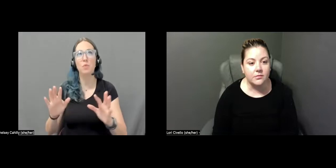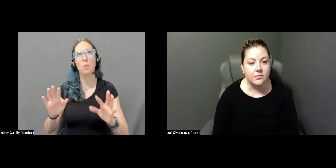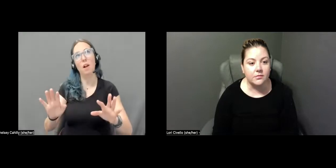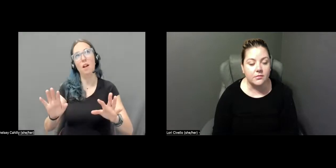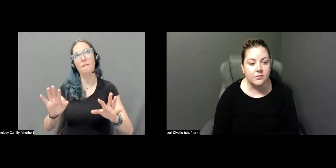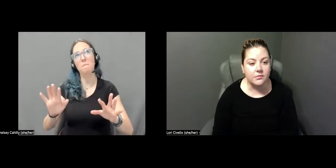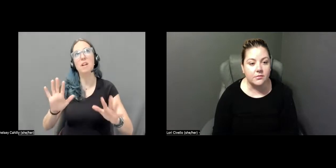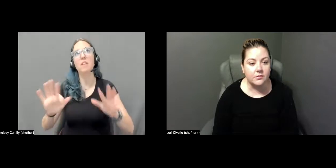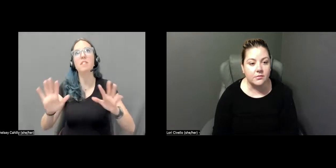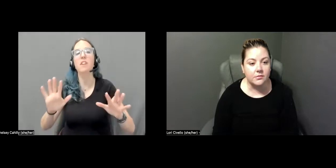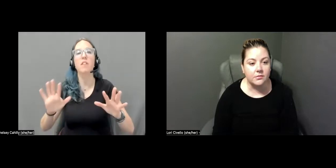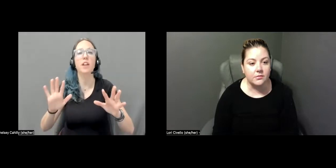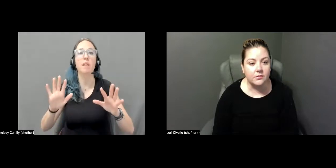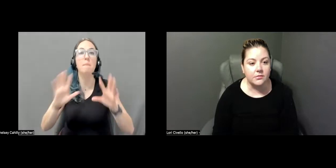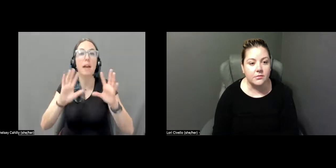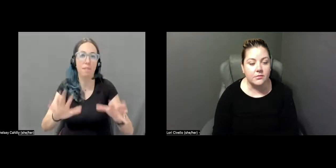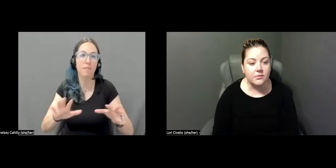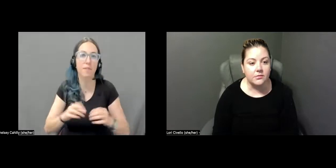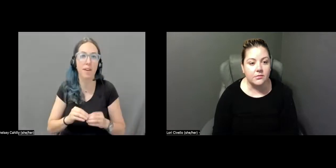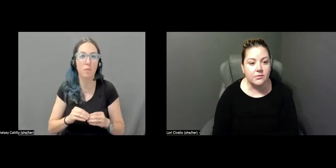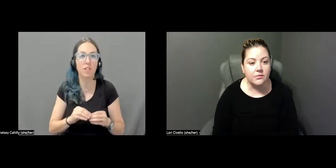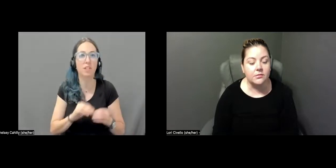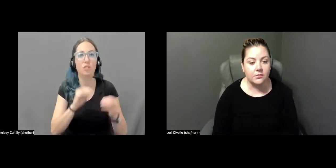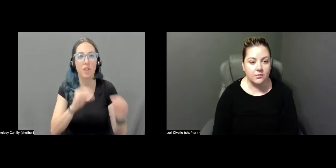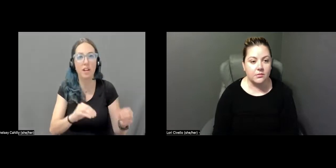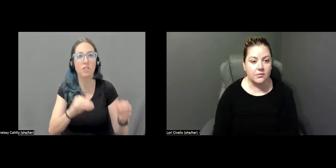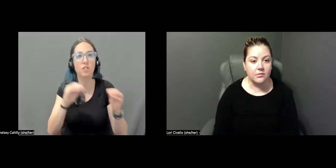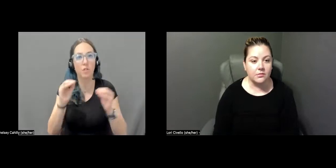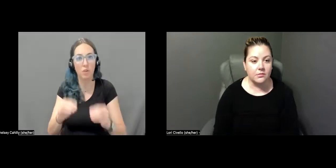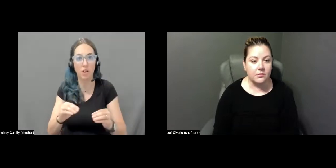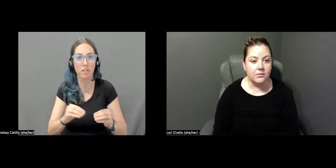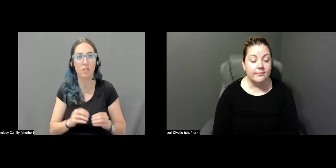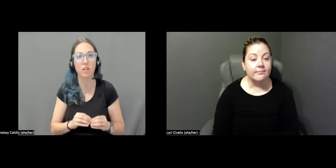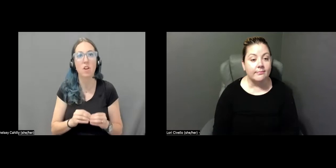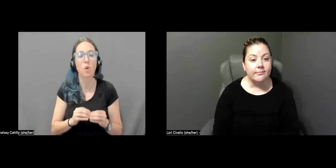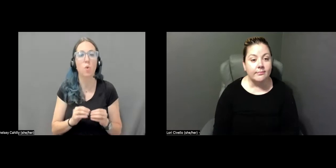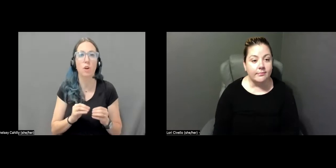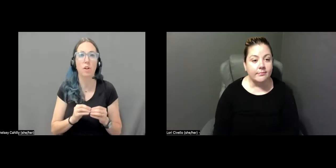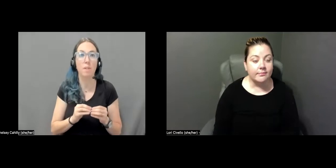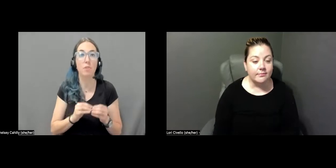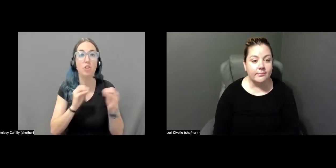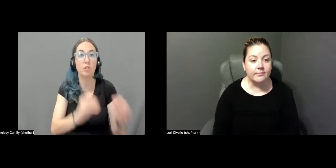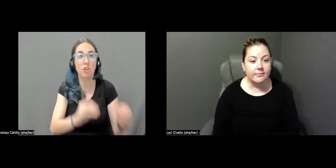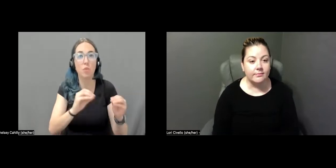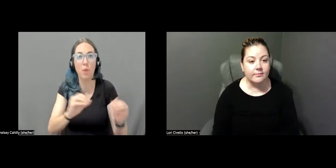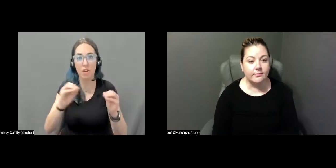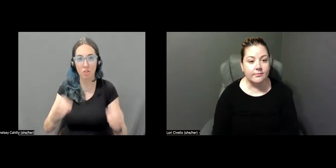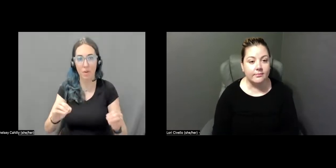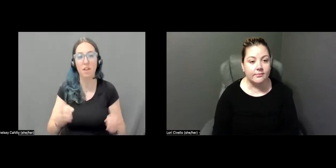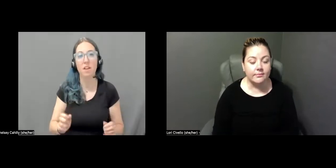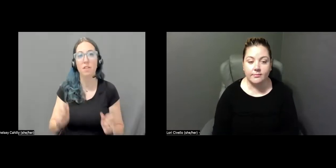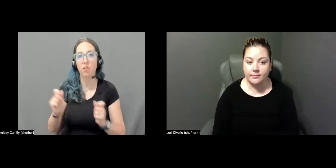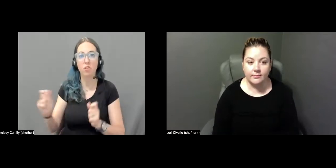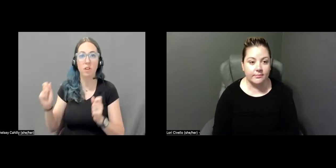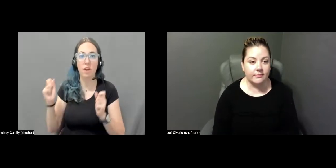when you because it's not like math, right, where it's like there's a right answer or a wrong answer, or there's a certain way to do